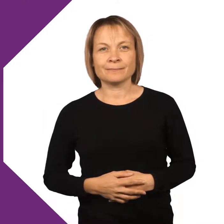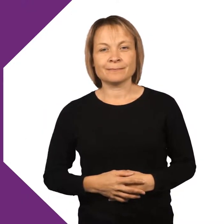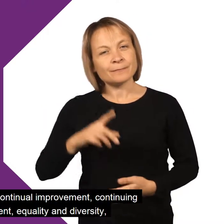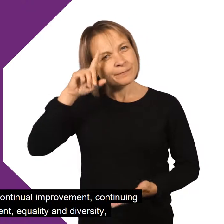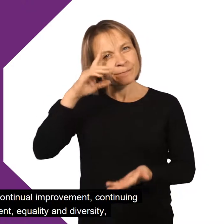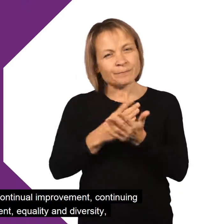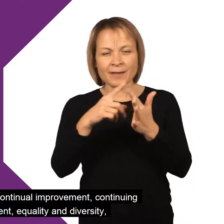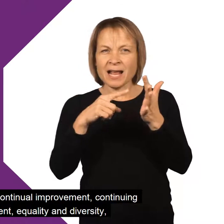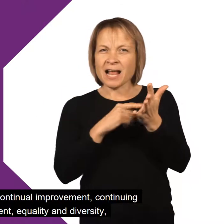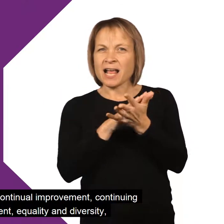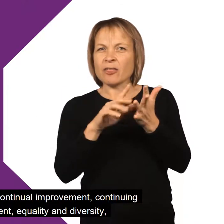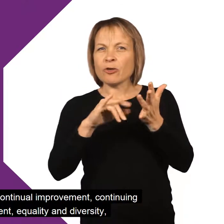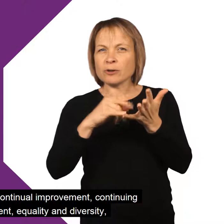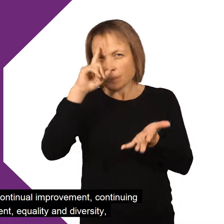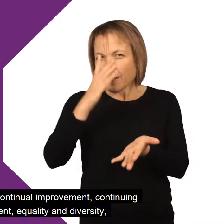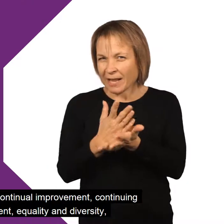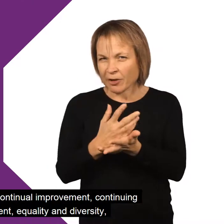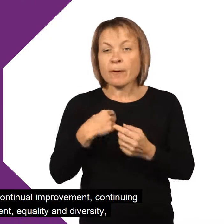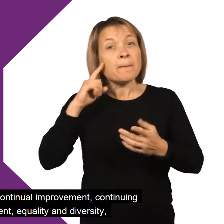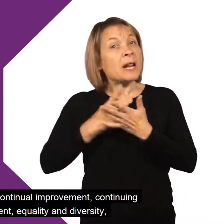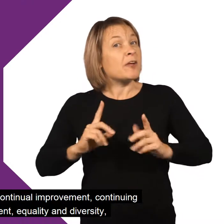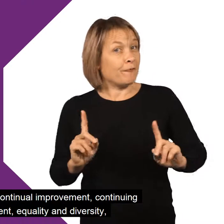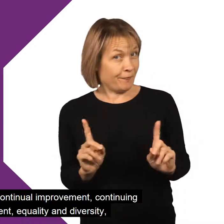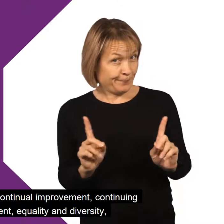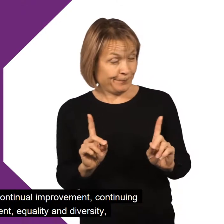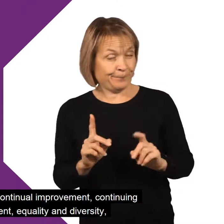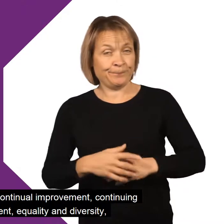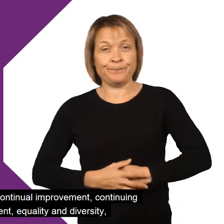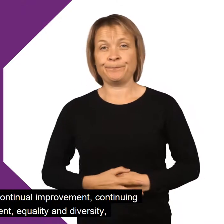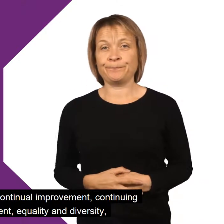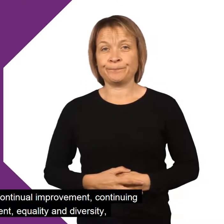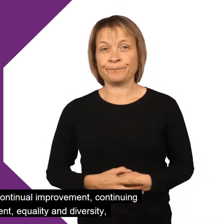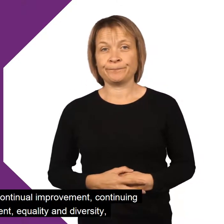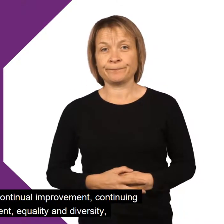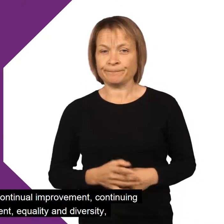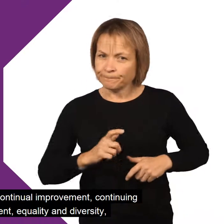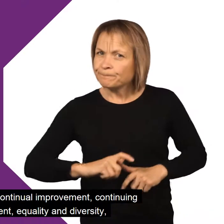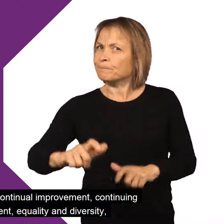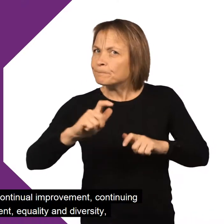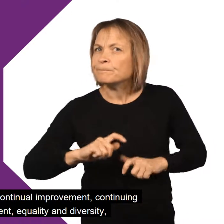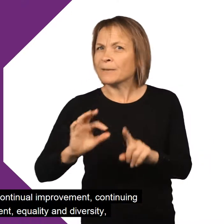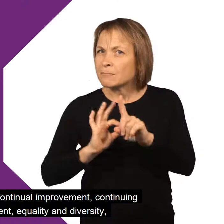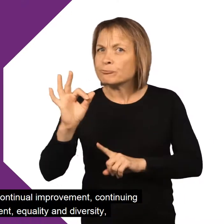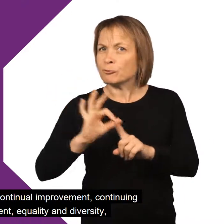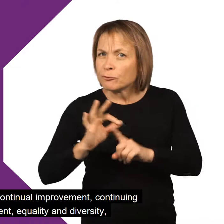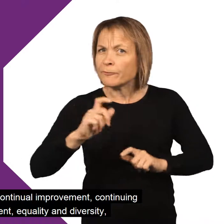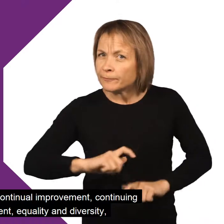Ethos We believe in We Continual improvement